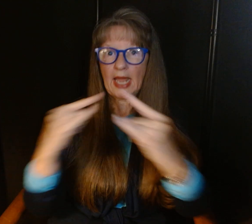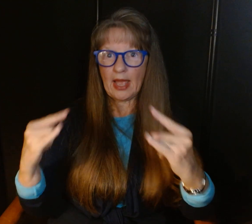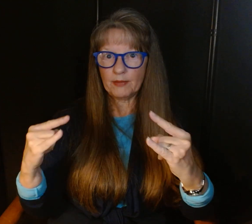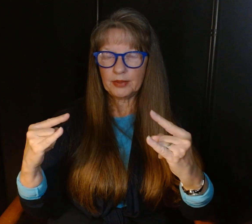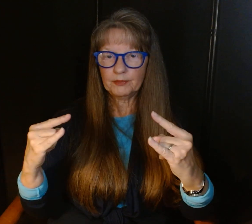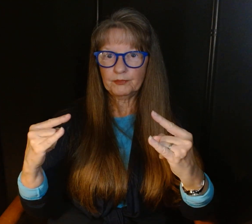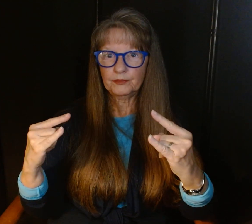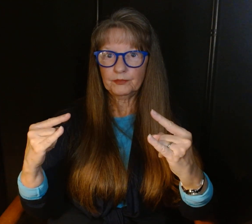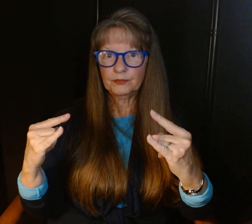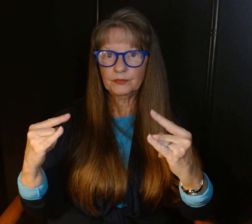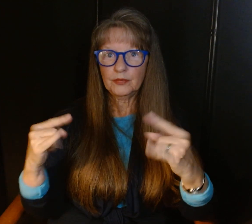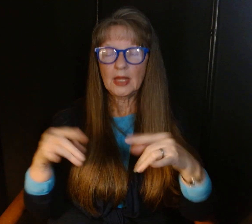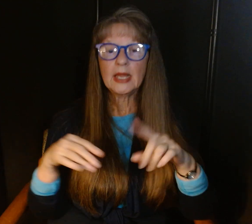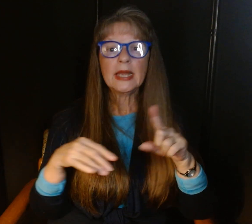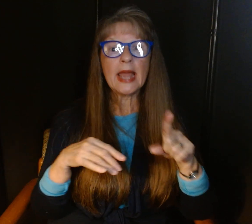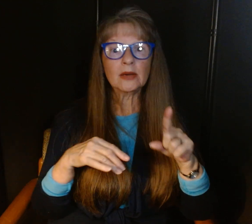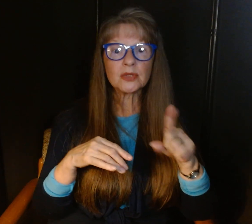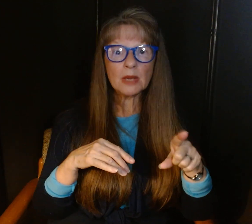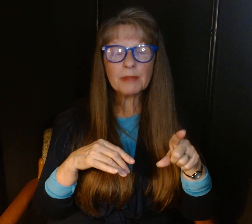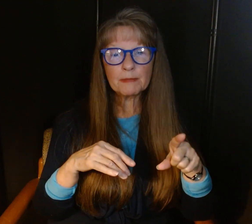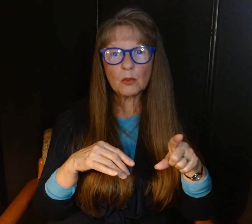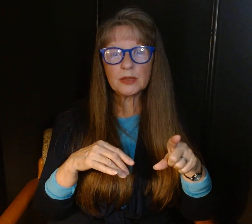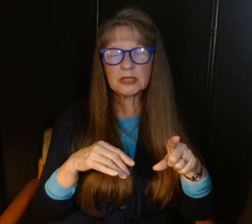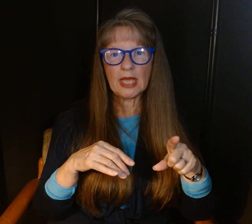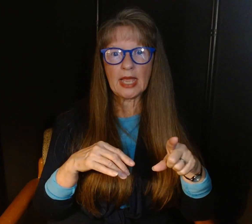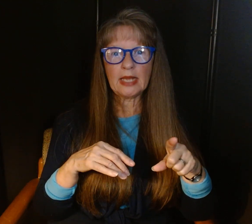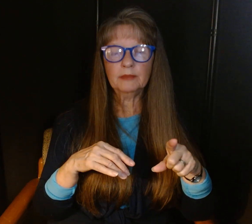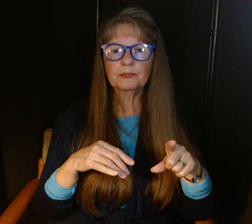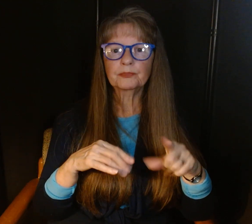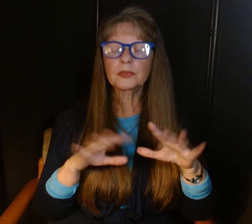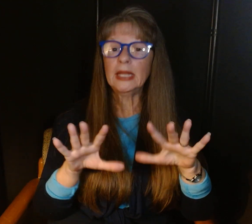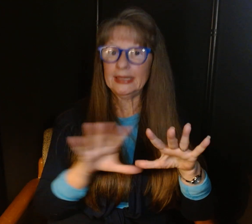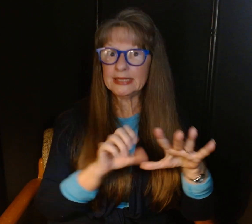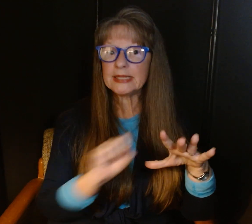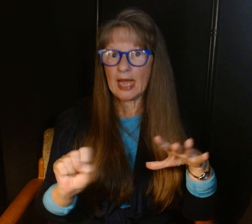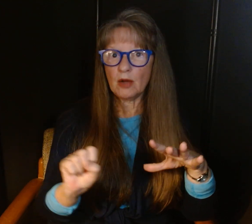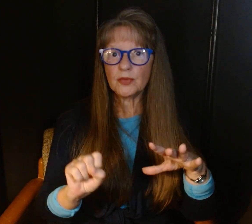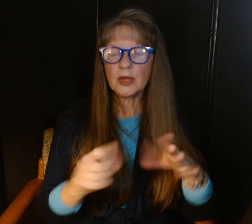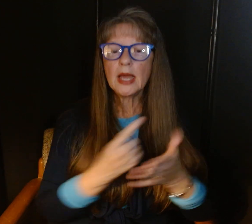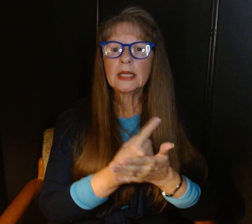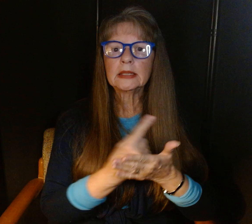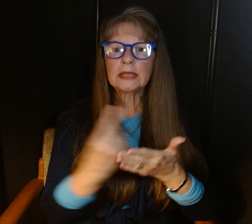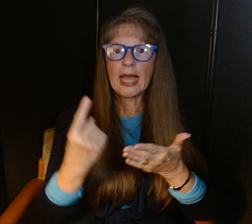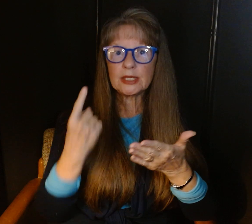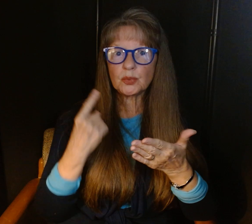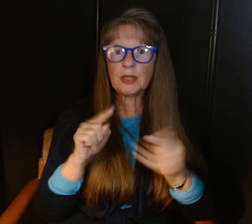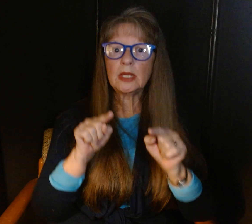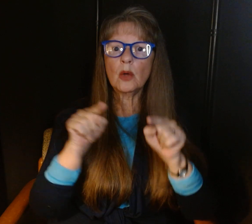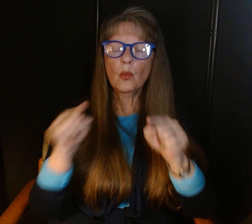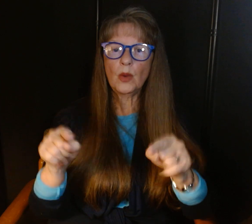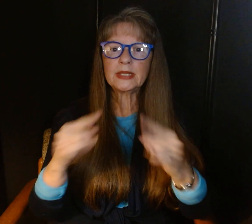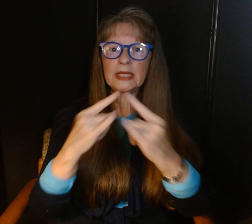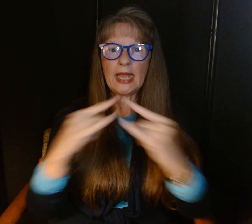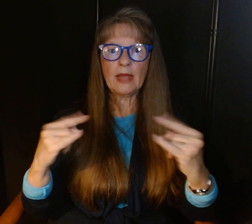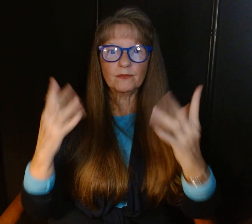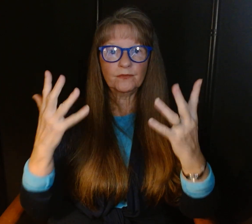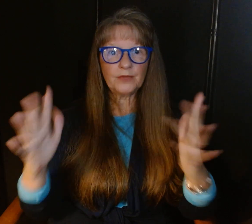camp. Now, some people would say in the South, last week went to camp